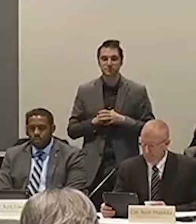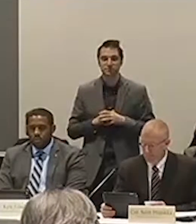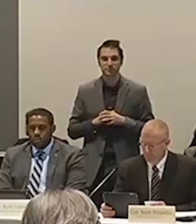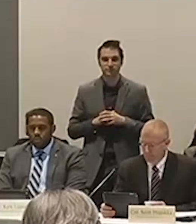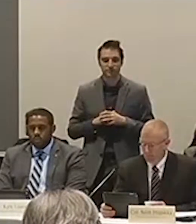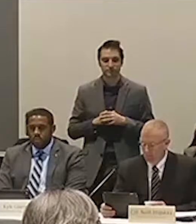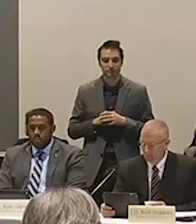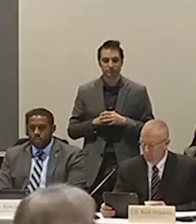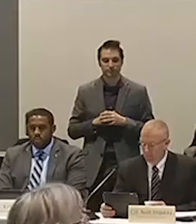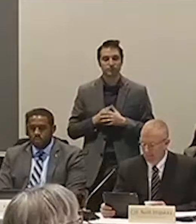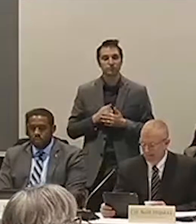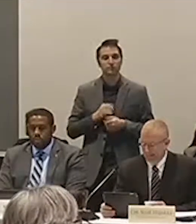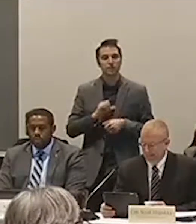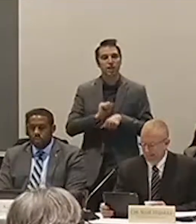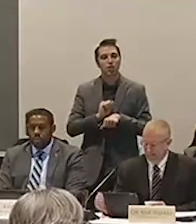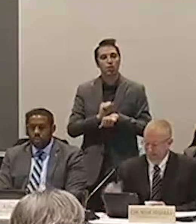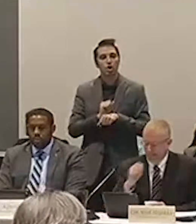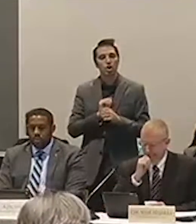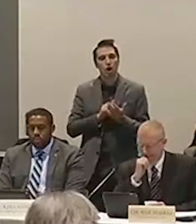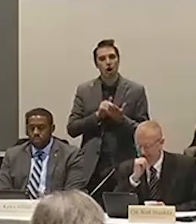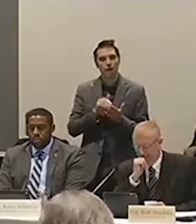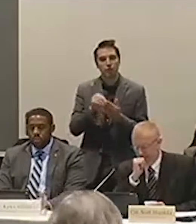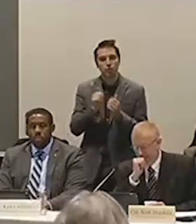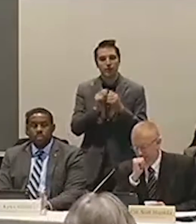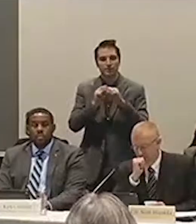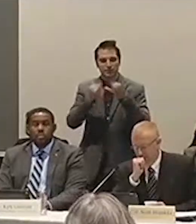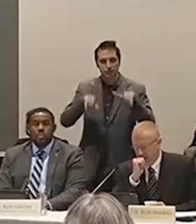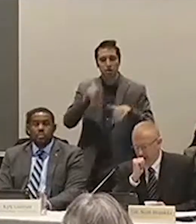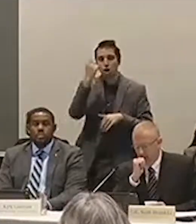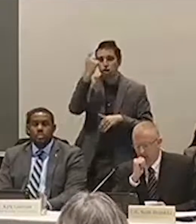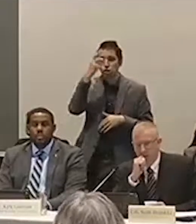work on a lot with systems, because again, with